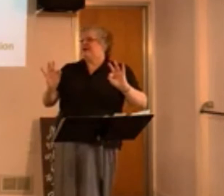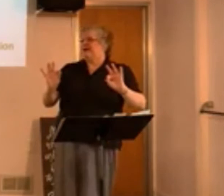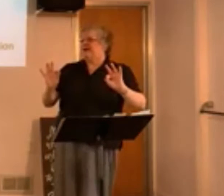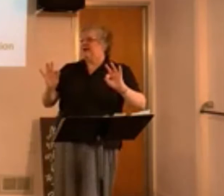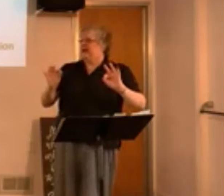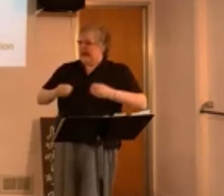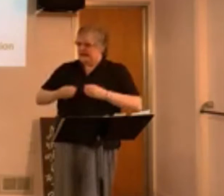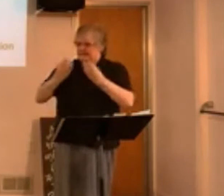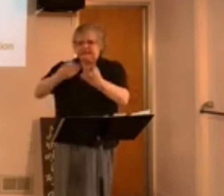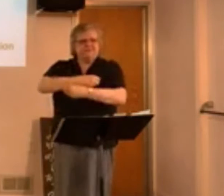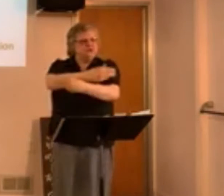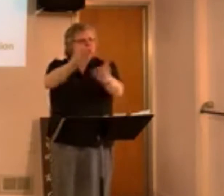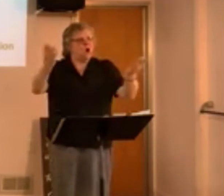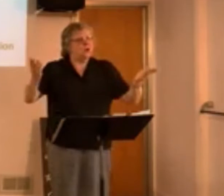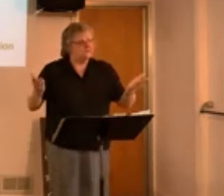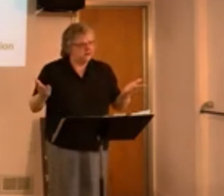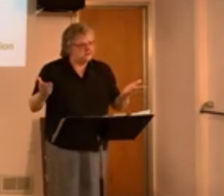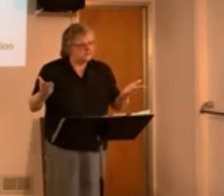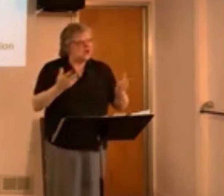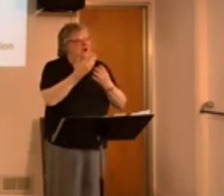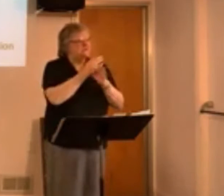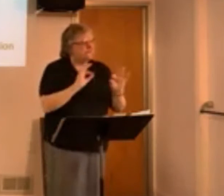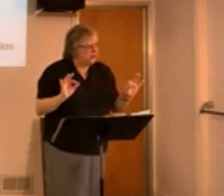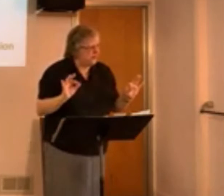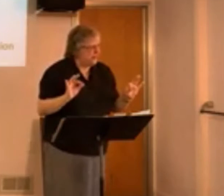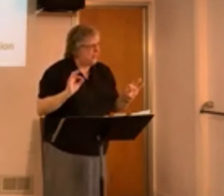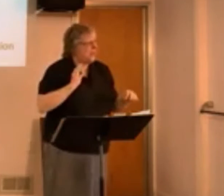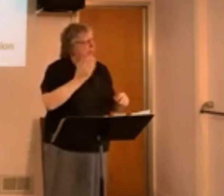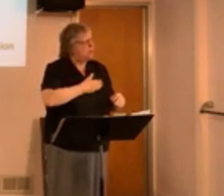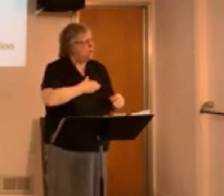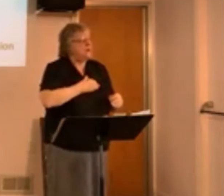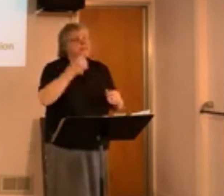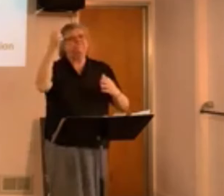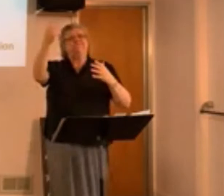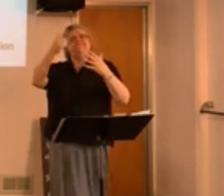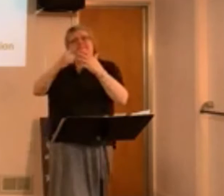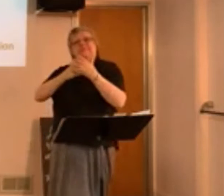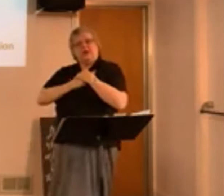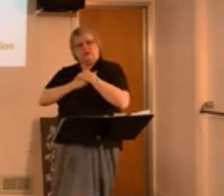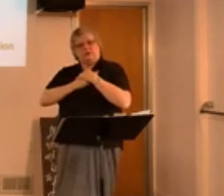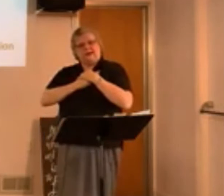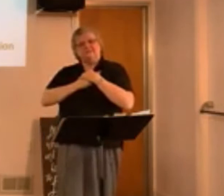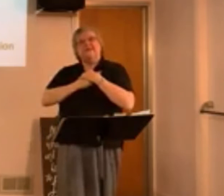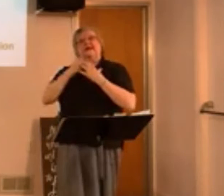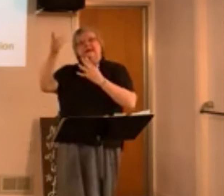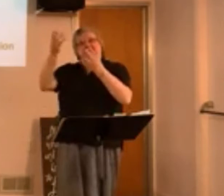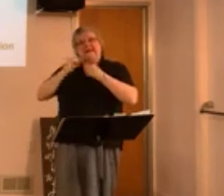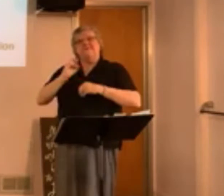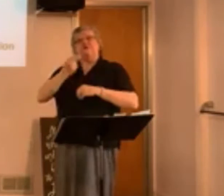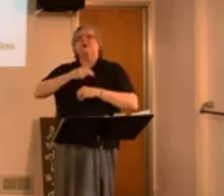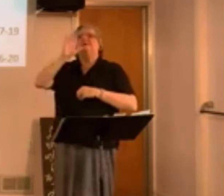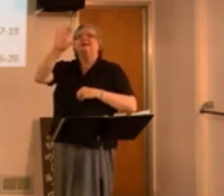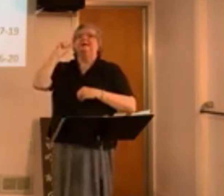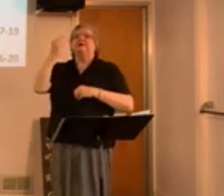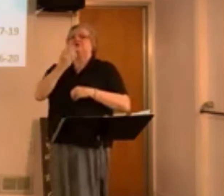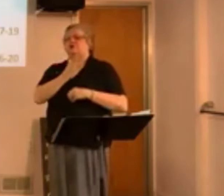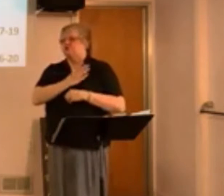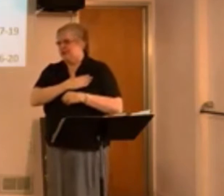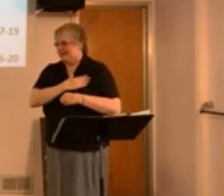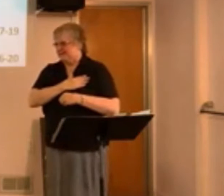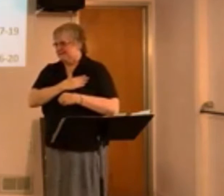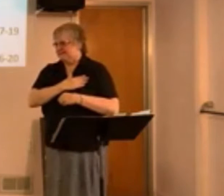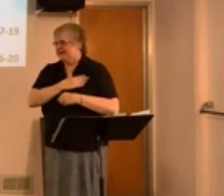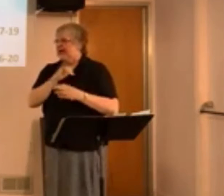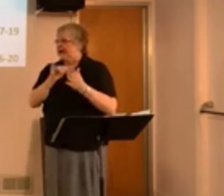God promises to all of us when we become a believer, a follower of Christ, God gives to us his grace, and